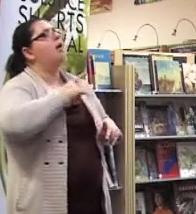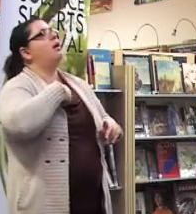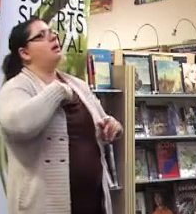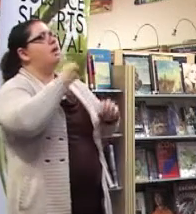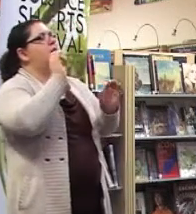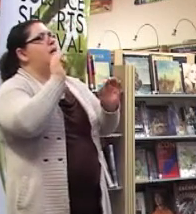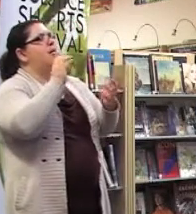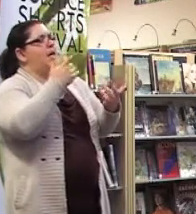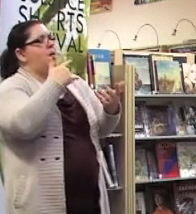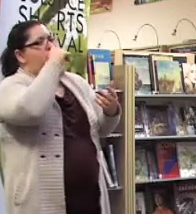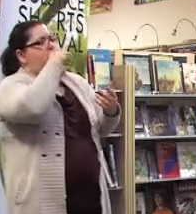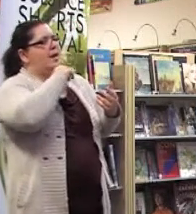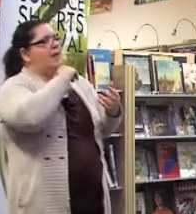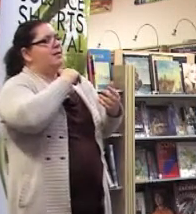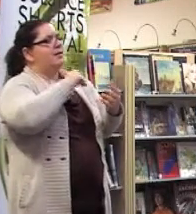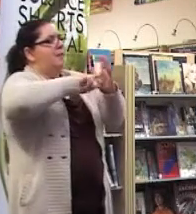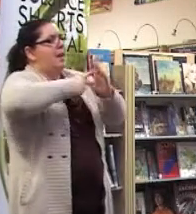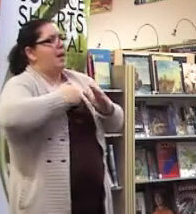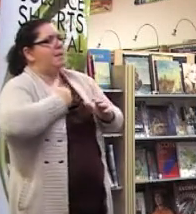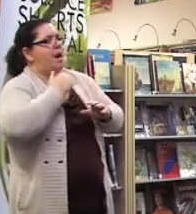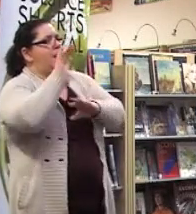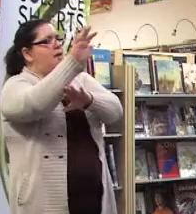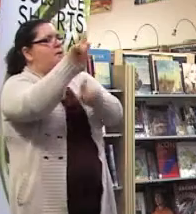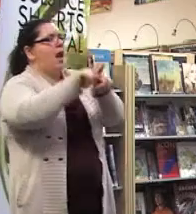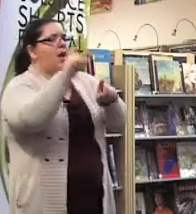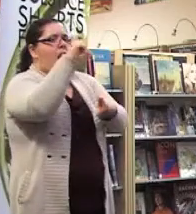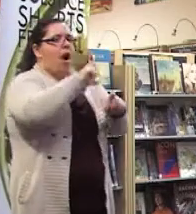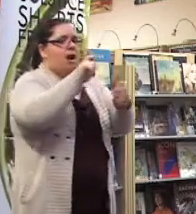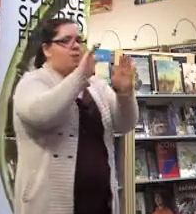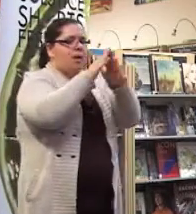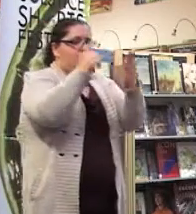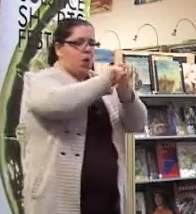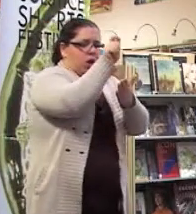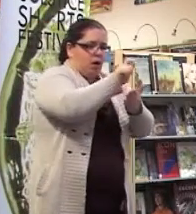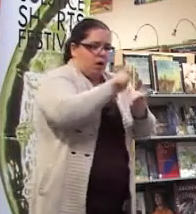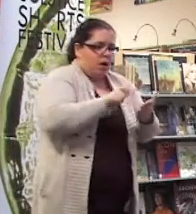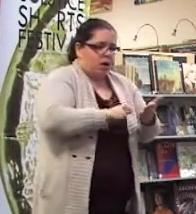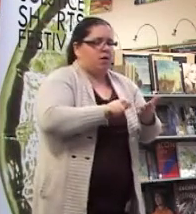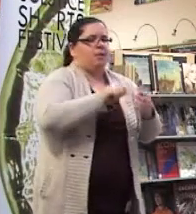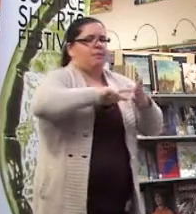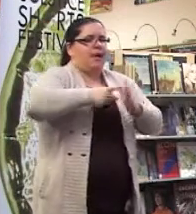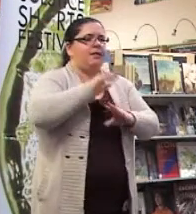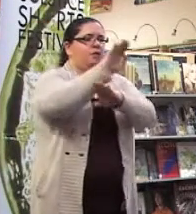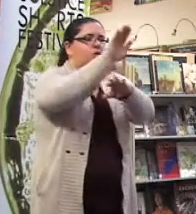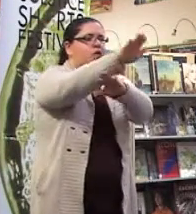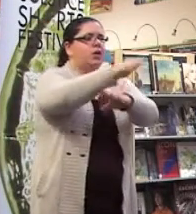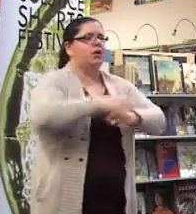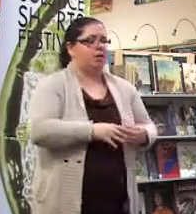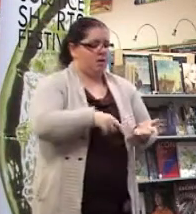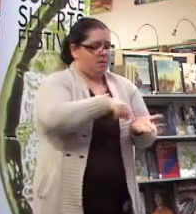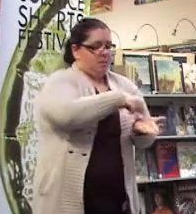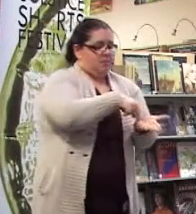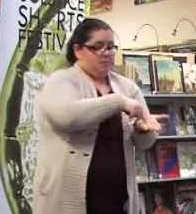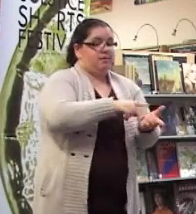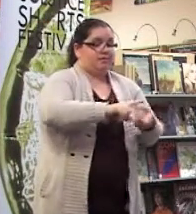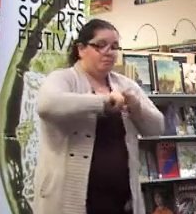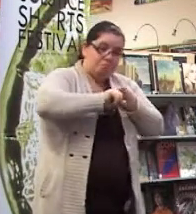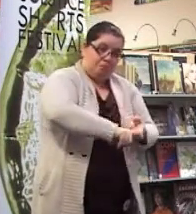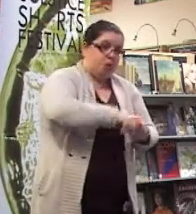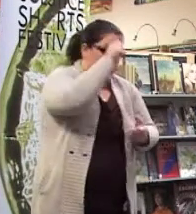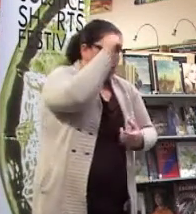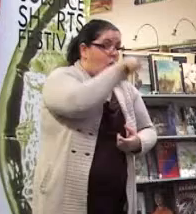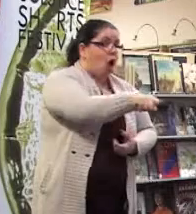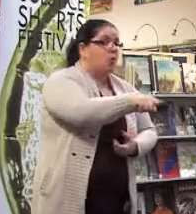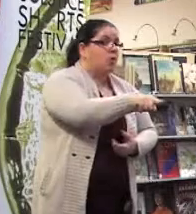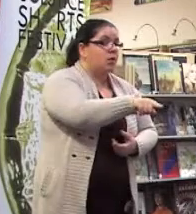nothingness, which they can then fill in, like number colouring for those fearful of the future. The lines of the palm have already settled, you know, he